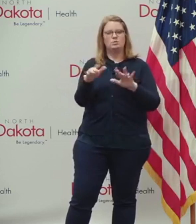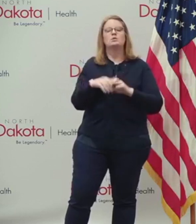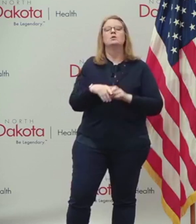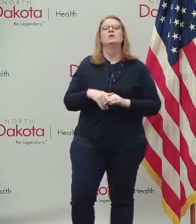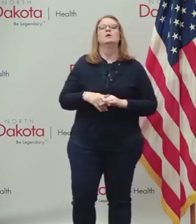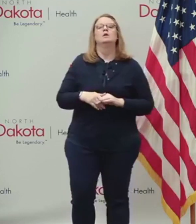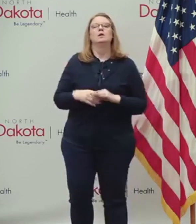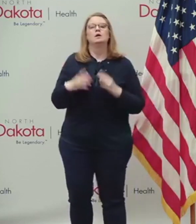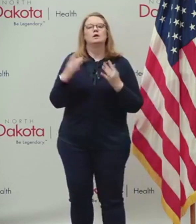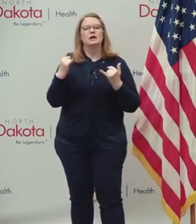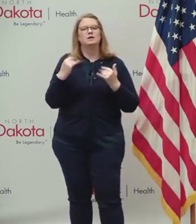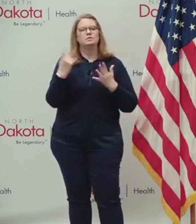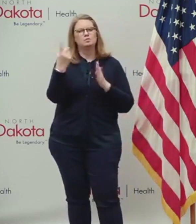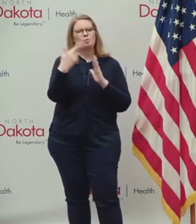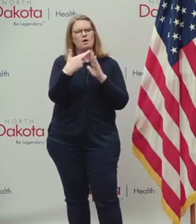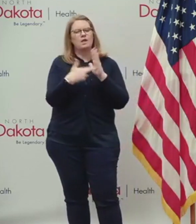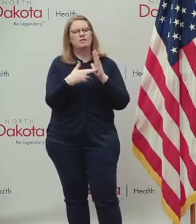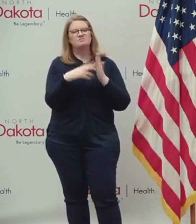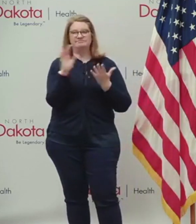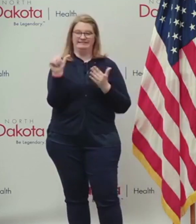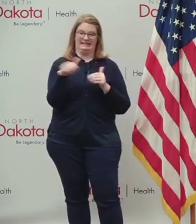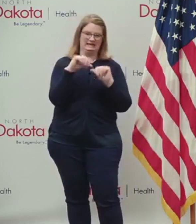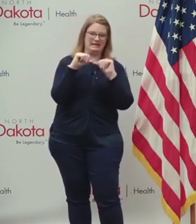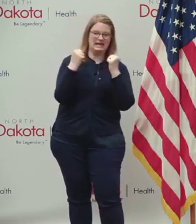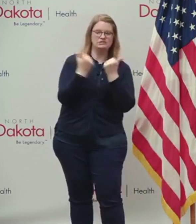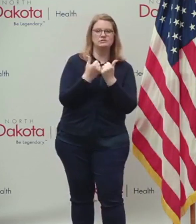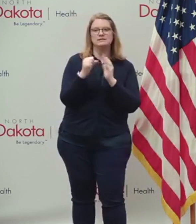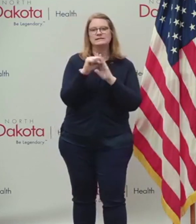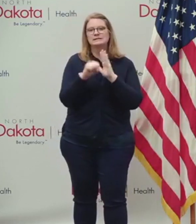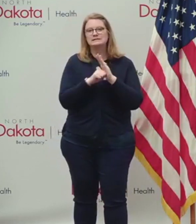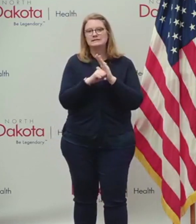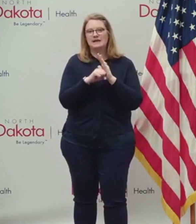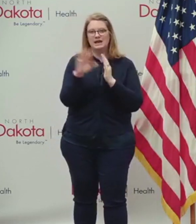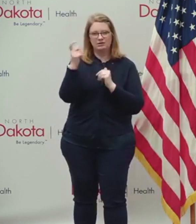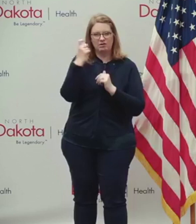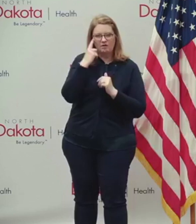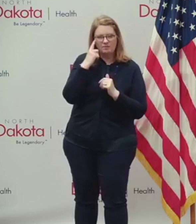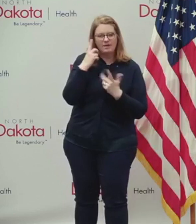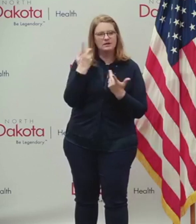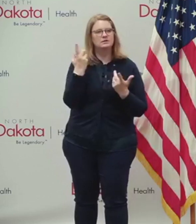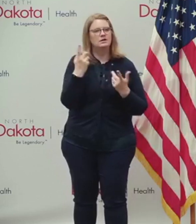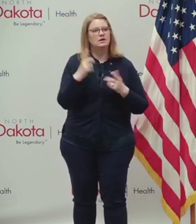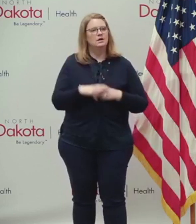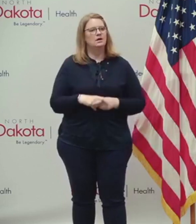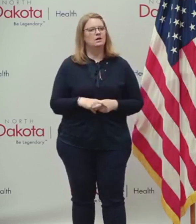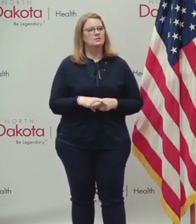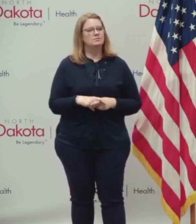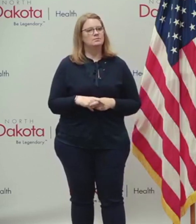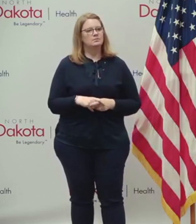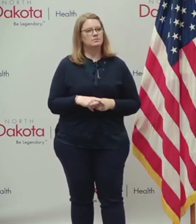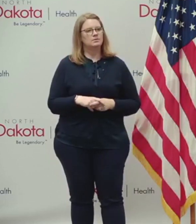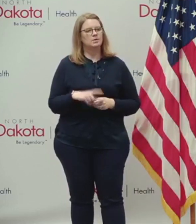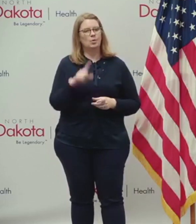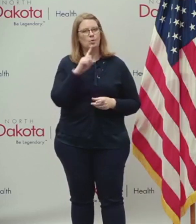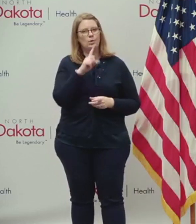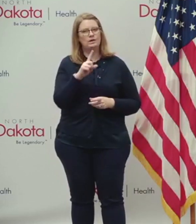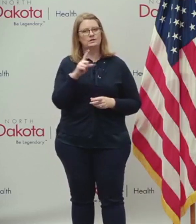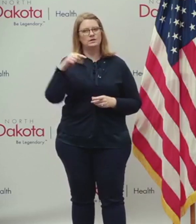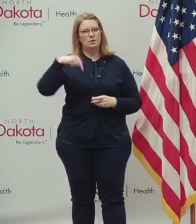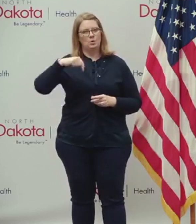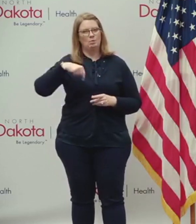through all of this, whether it's any agency in the state government, and even before the pandemic, we were committed in our administration